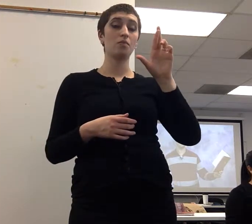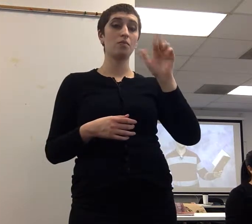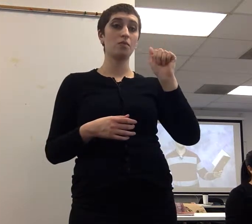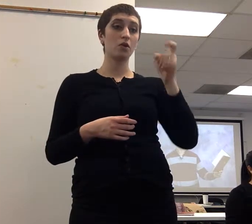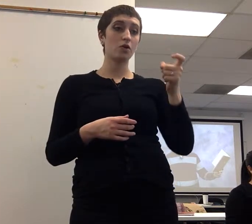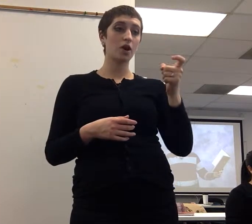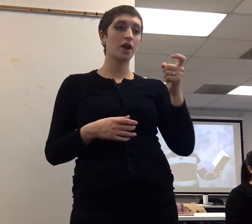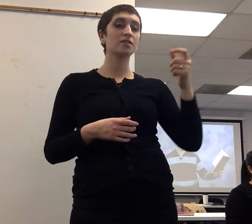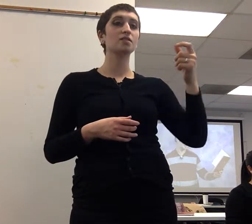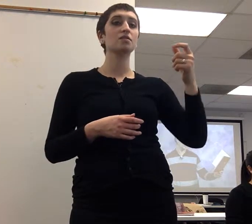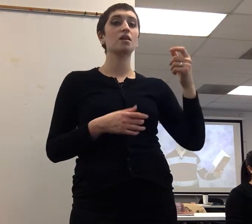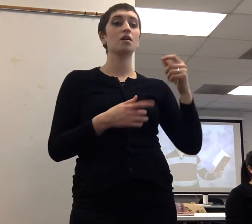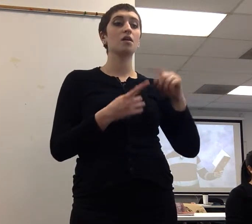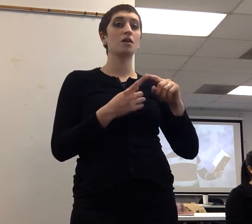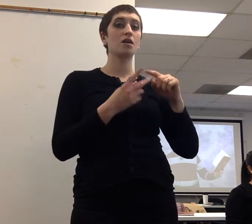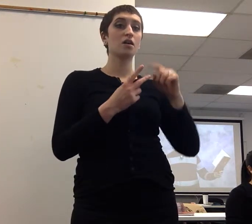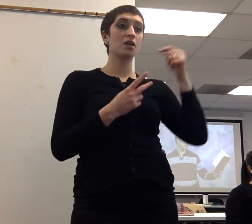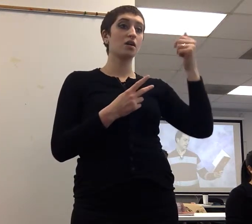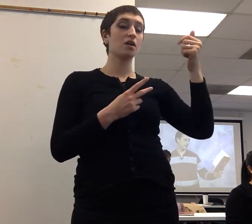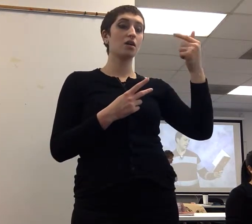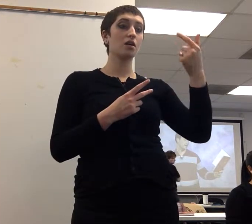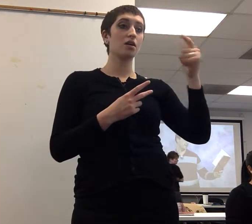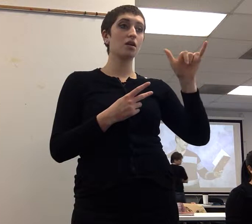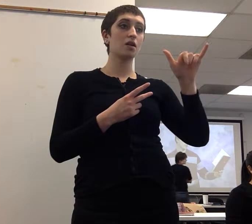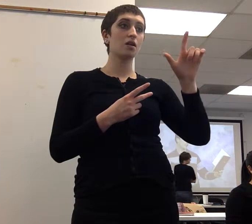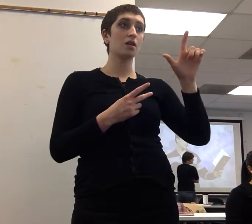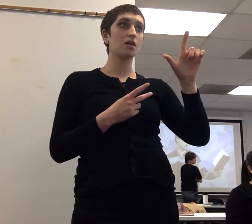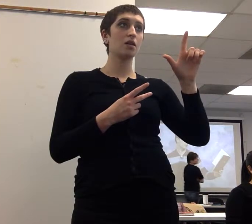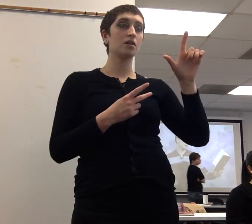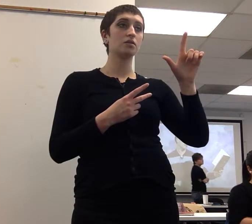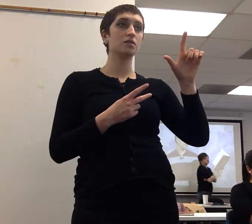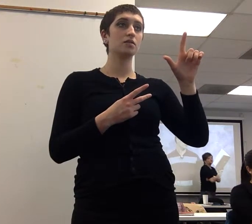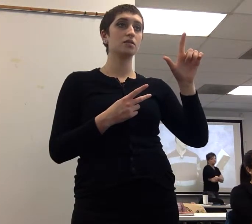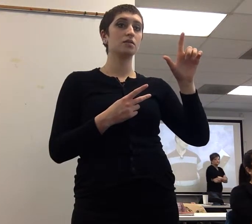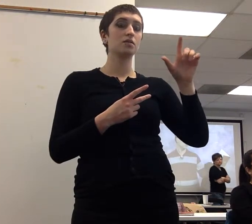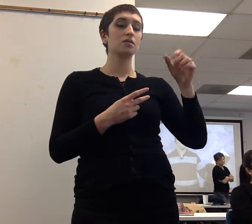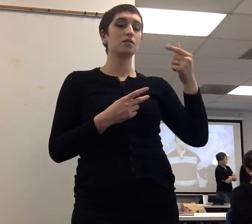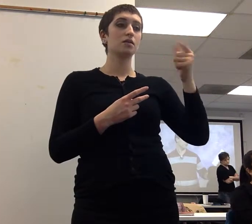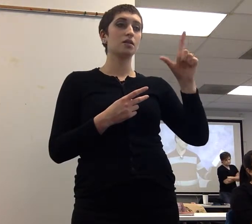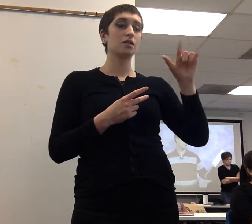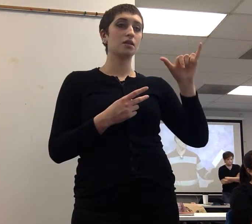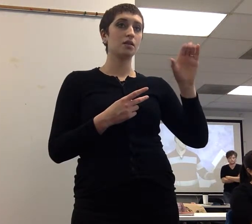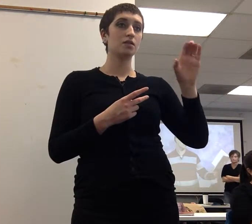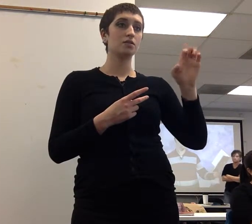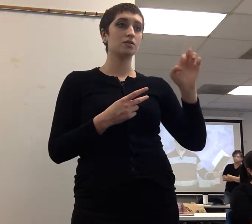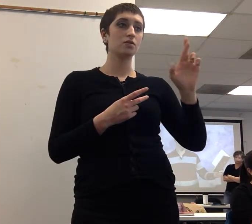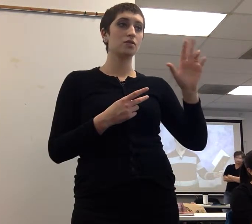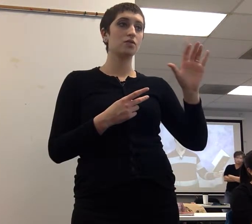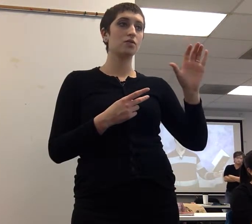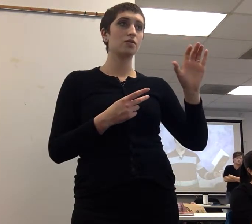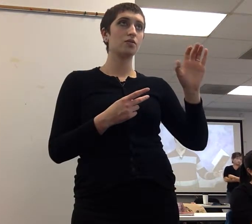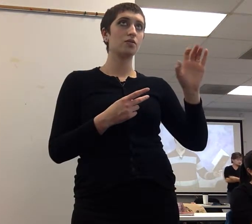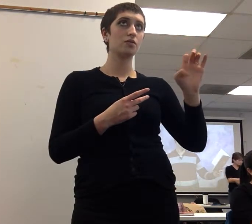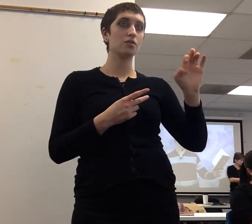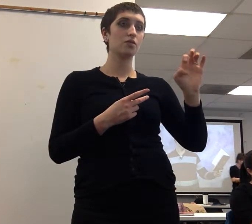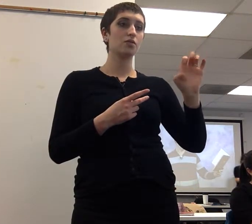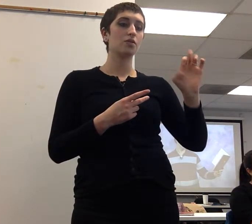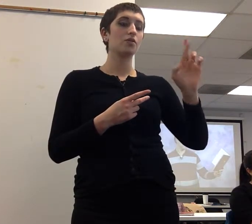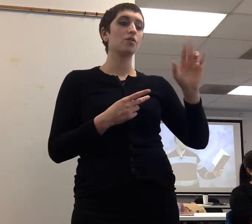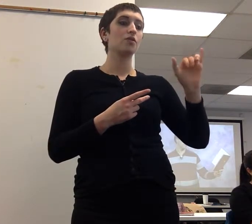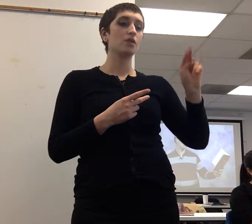and dumped into the hoppers and made over again for home consumption. There would